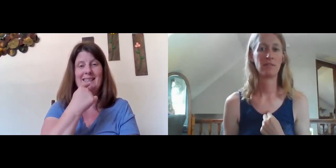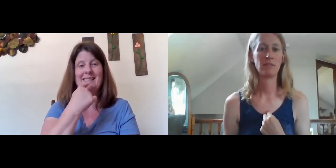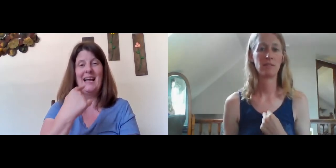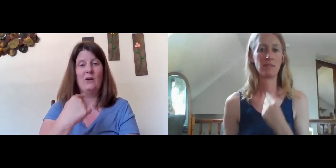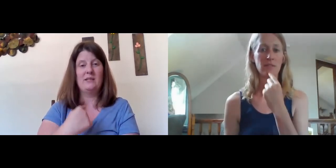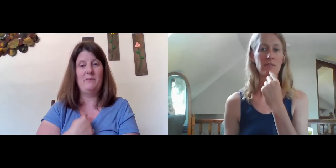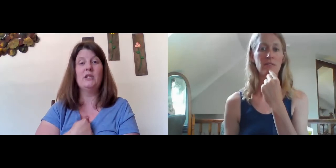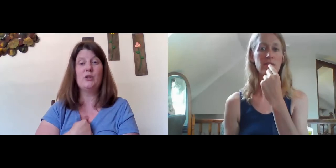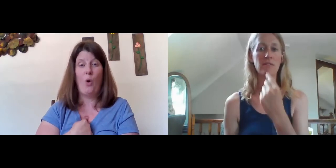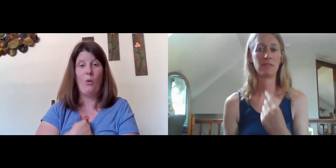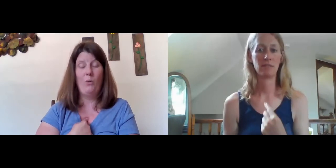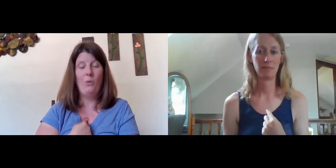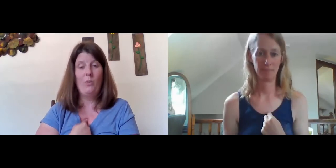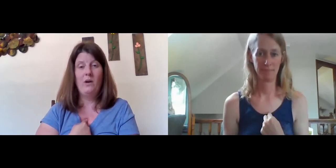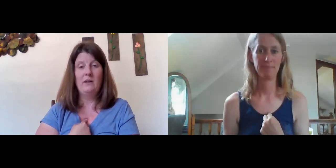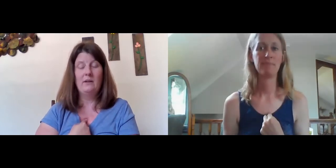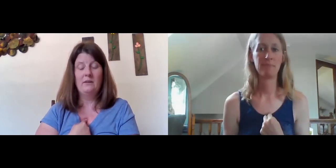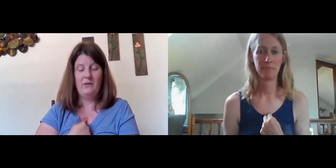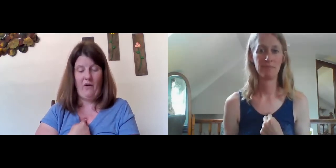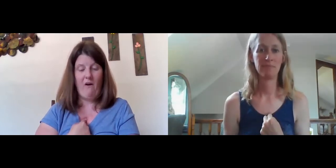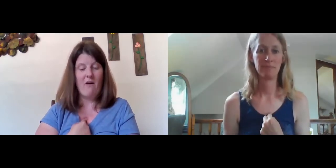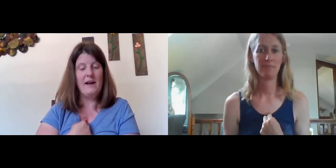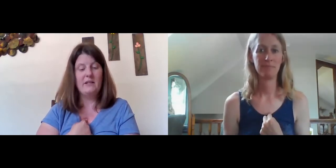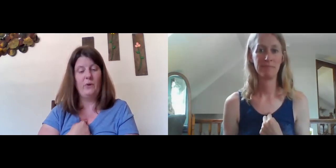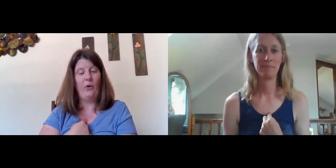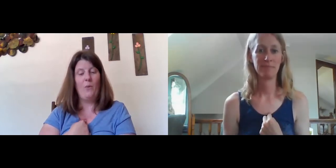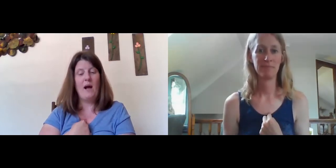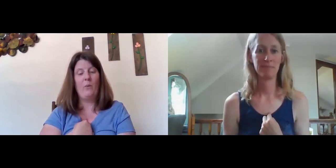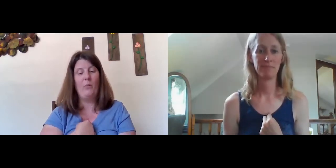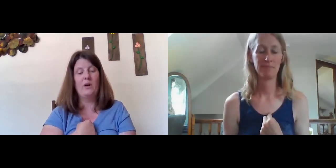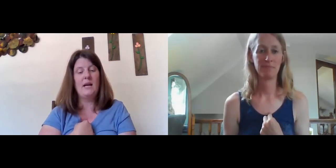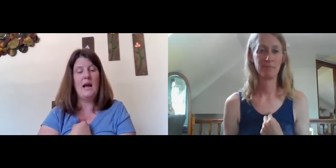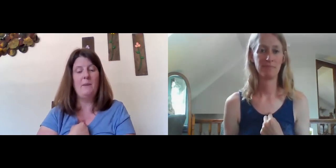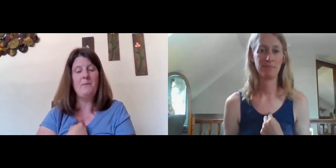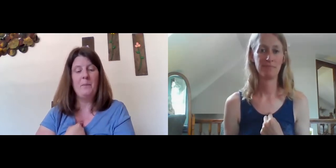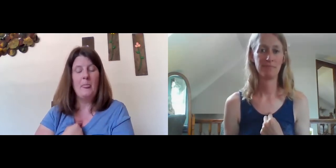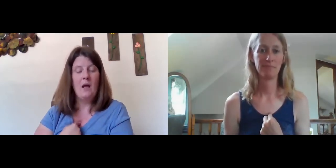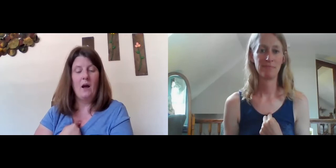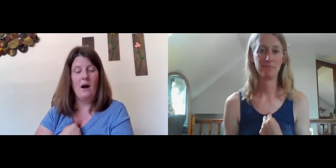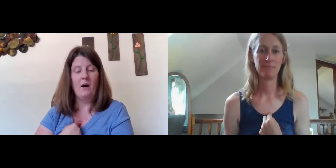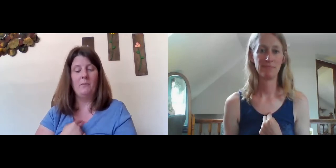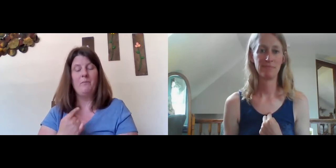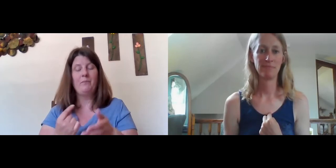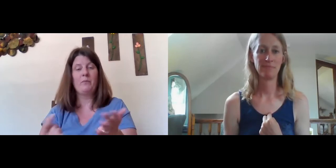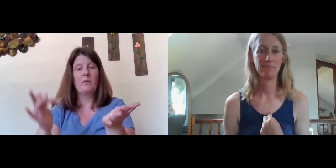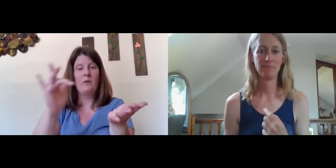So that's tells me so. All right, so we're going to go back one more time.